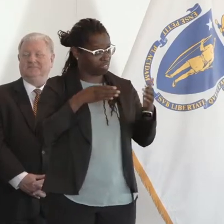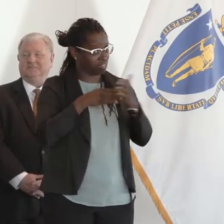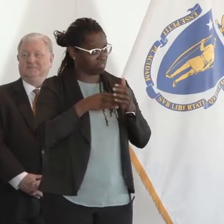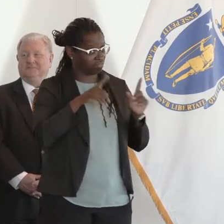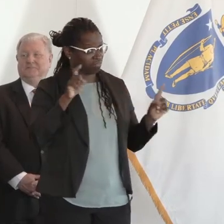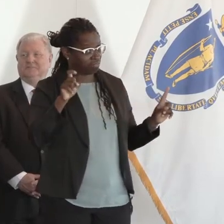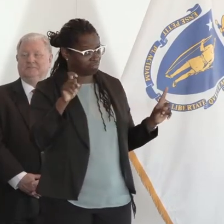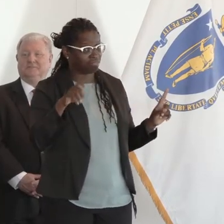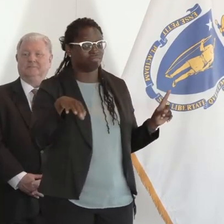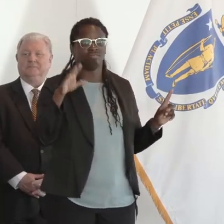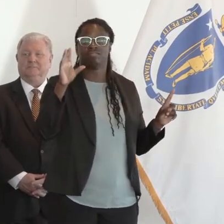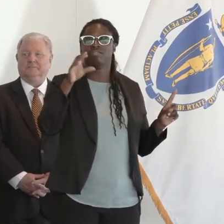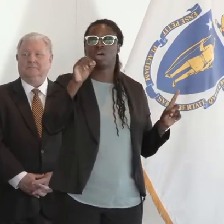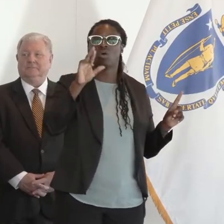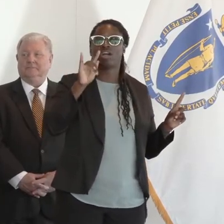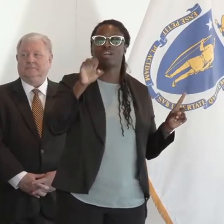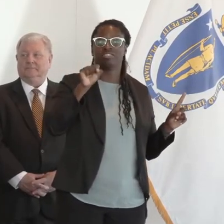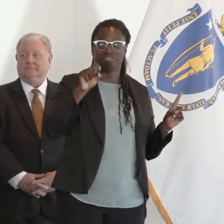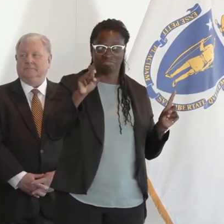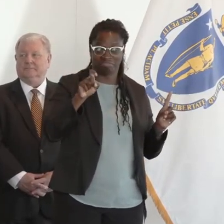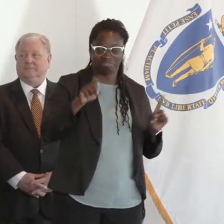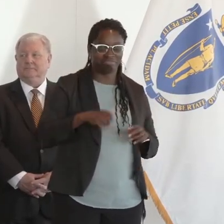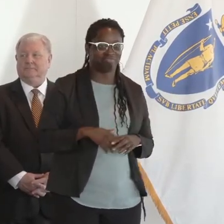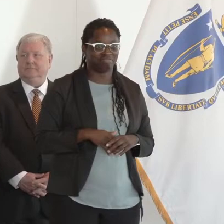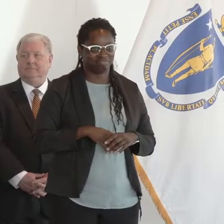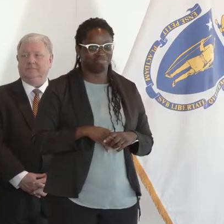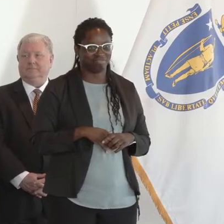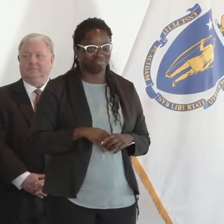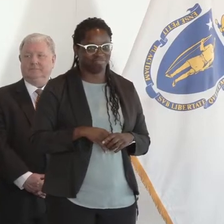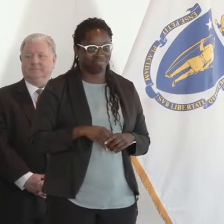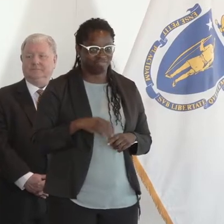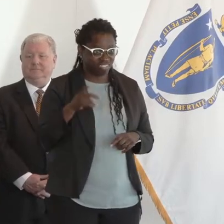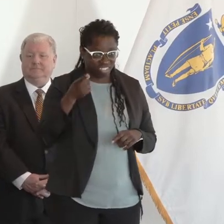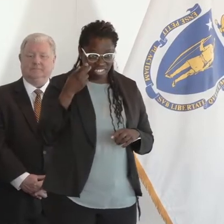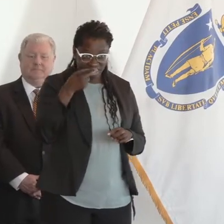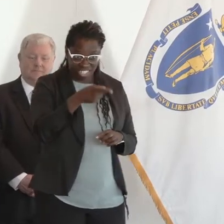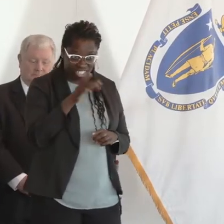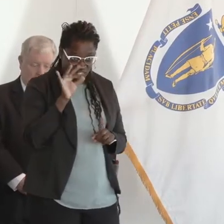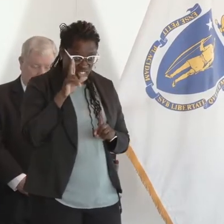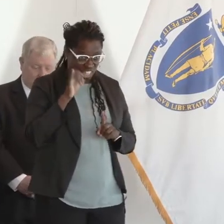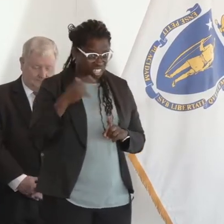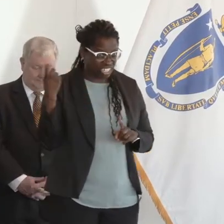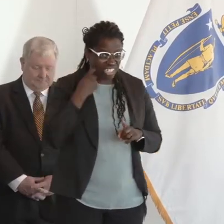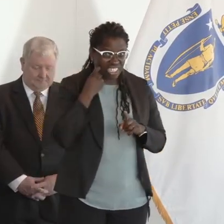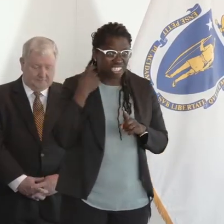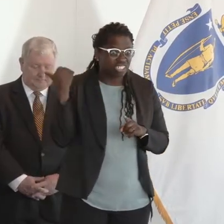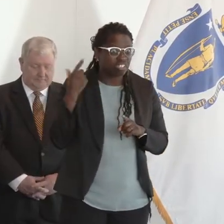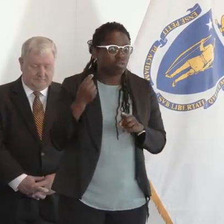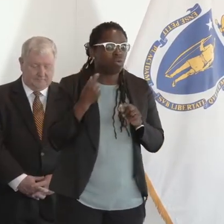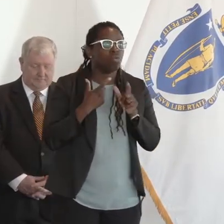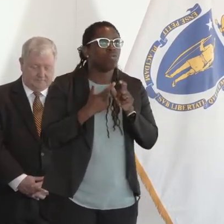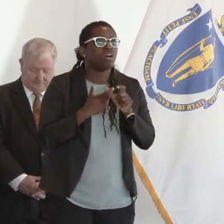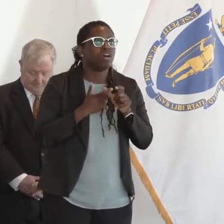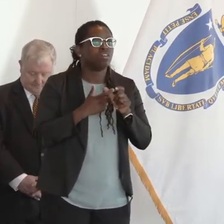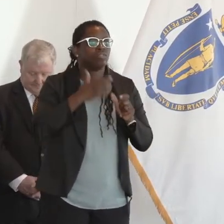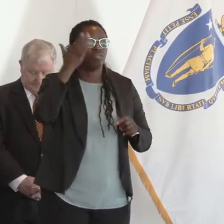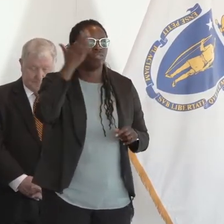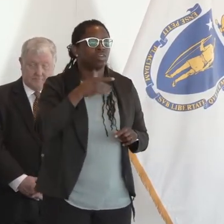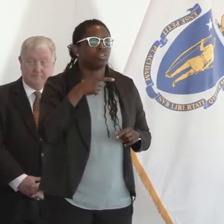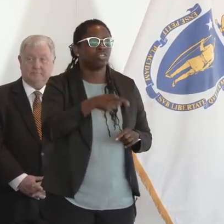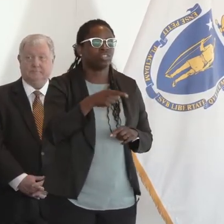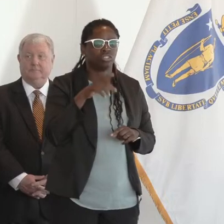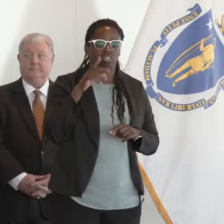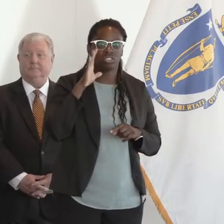Premier Fury got up this morning and ran along the Charles River, so he had an opportunity to take in what is a beautiful day and